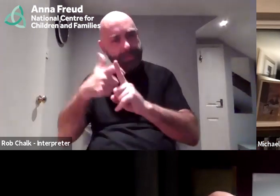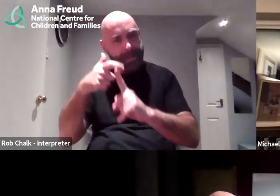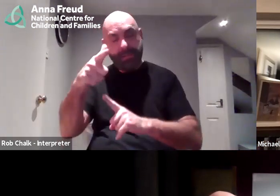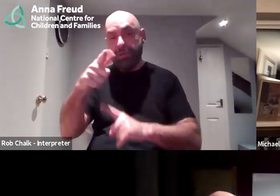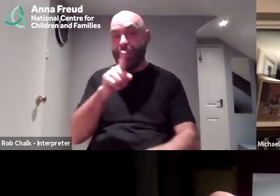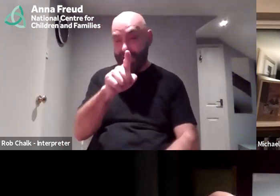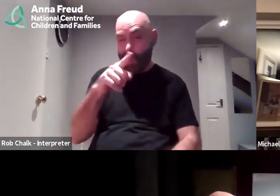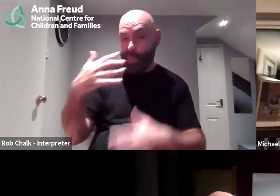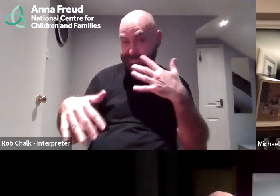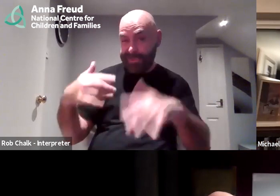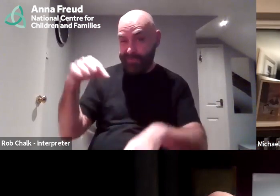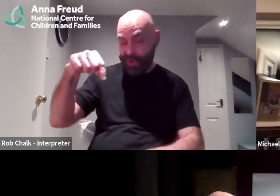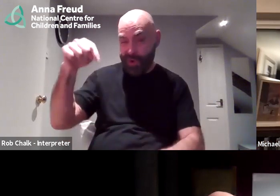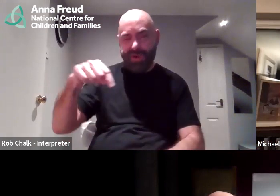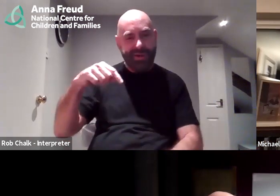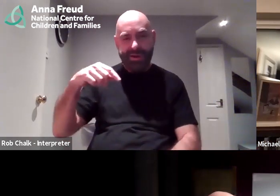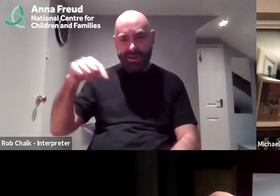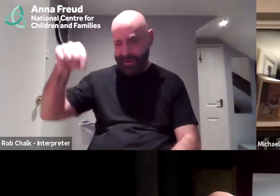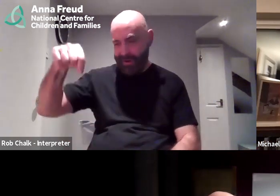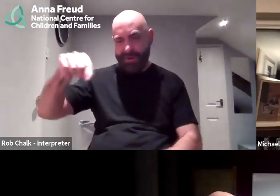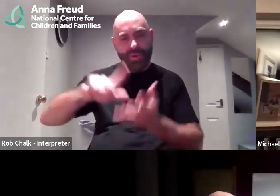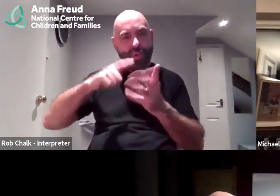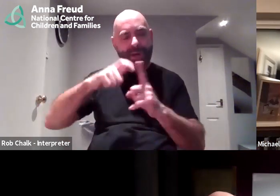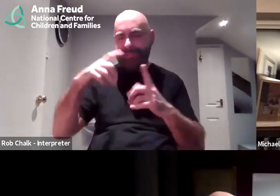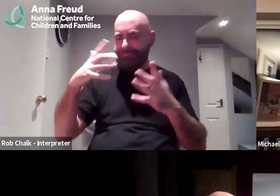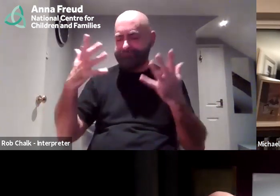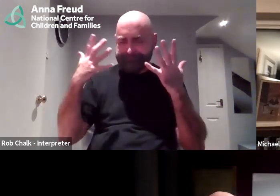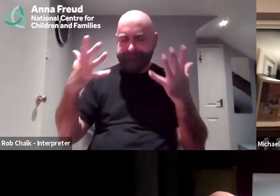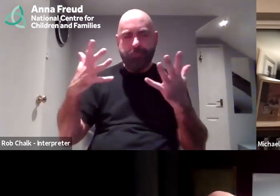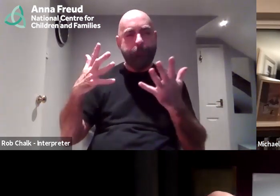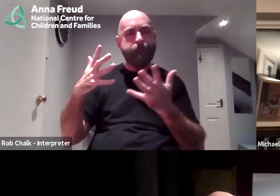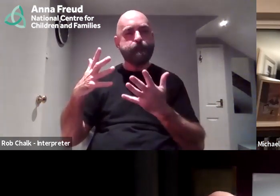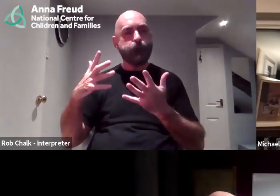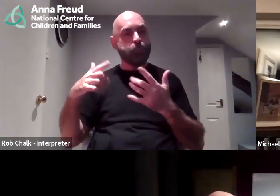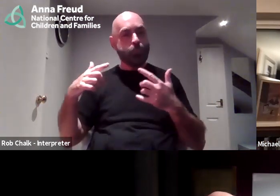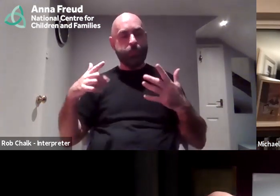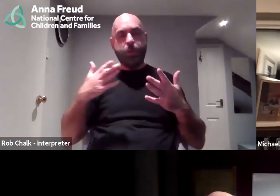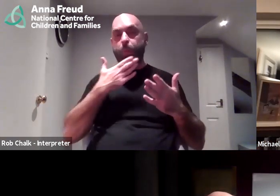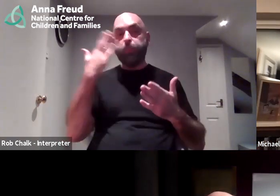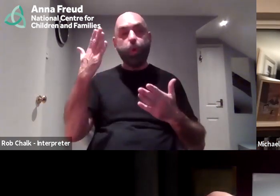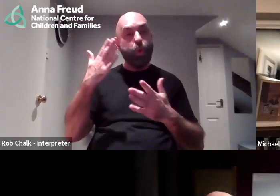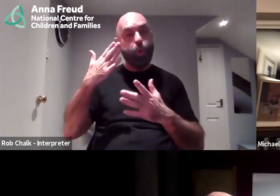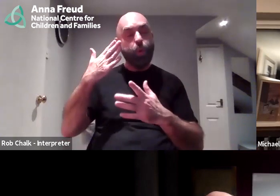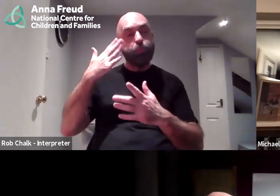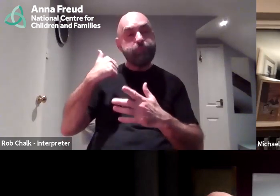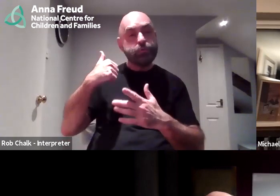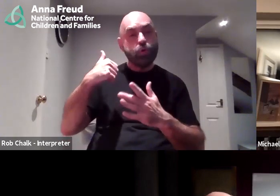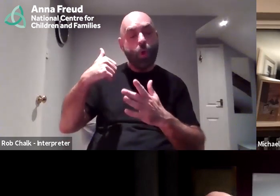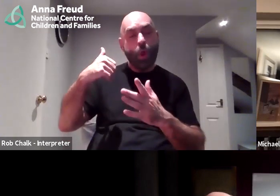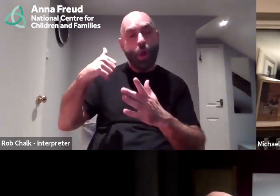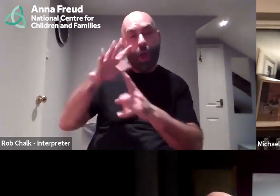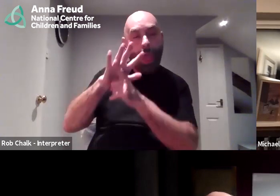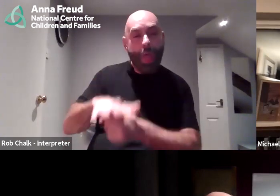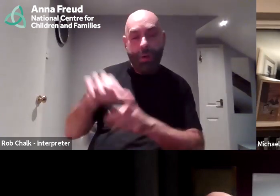suffered from the delusion that we didn't have racial problems in